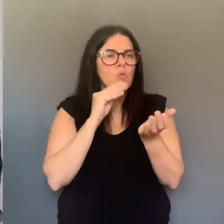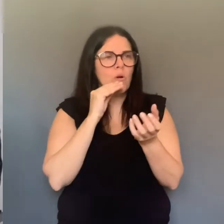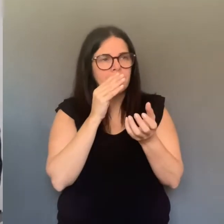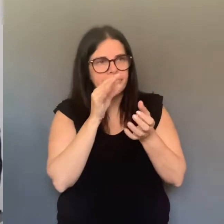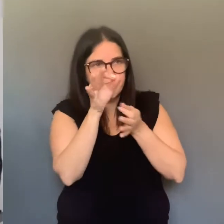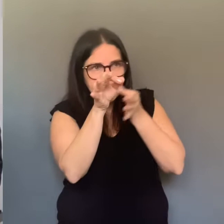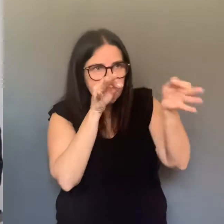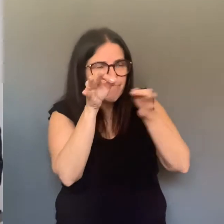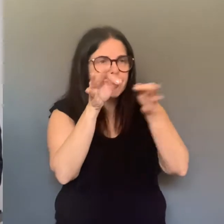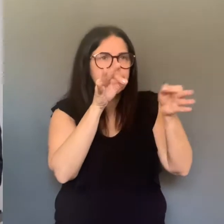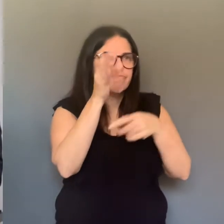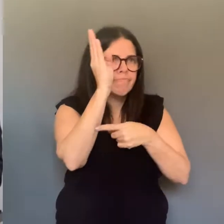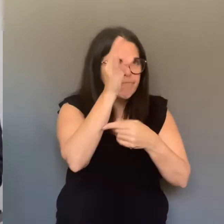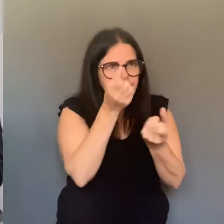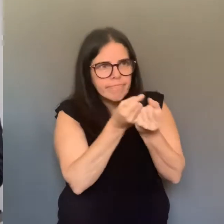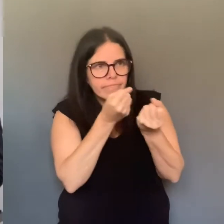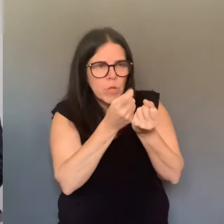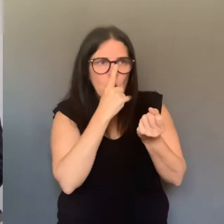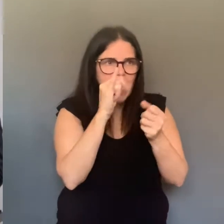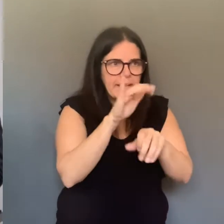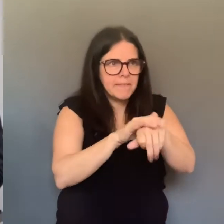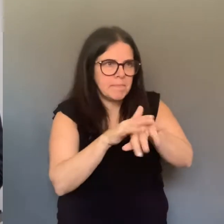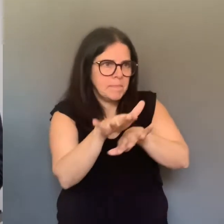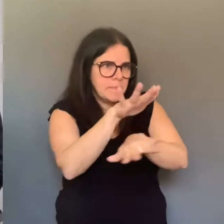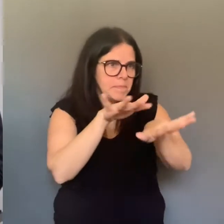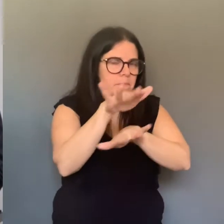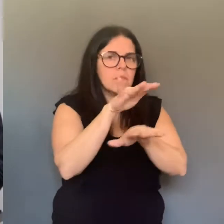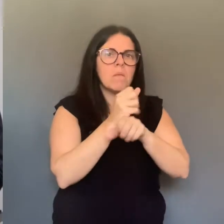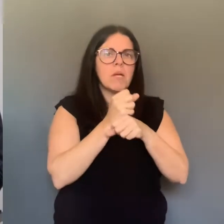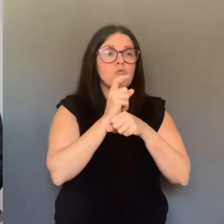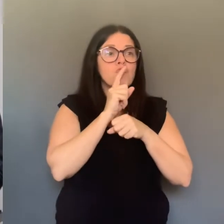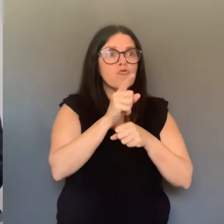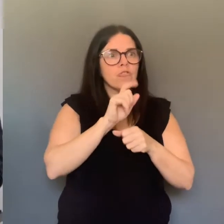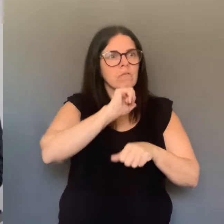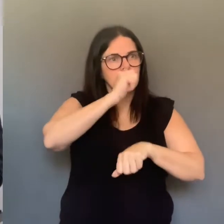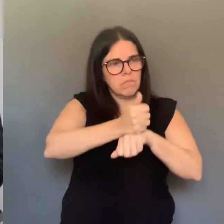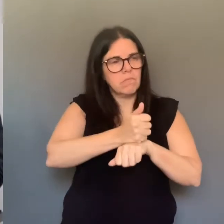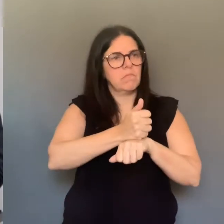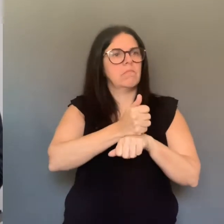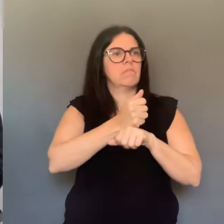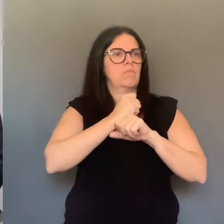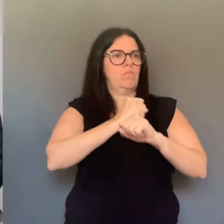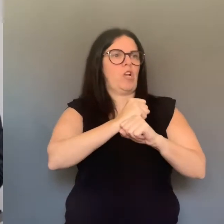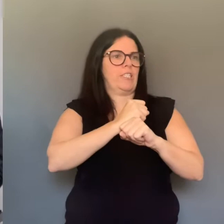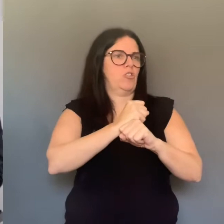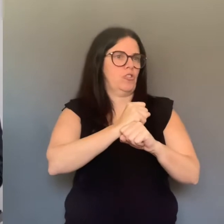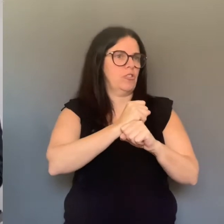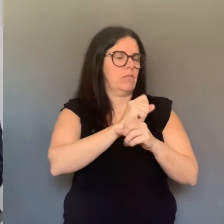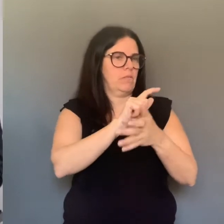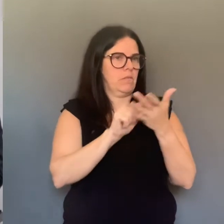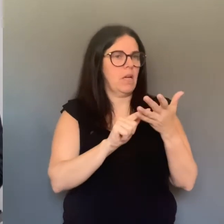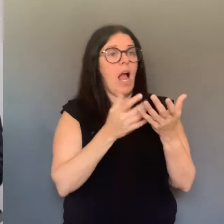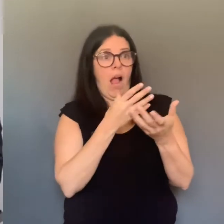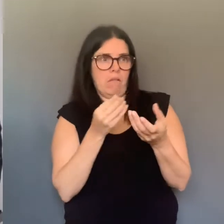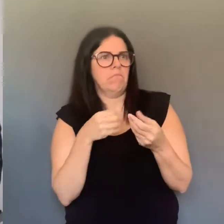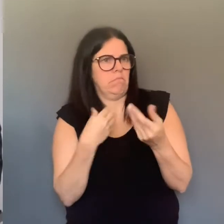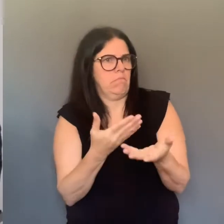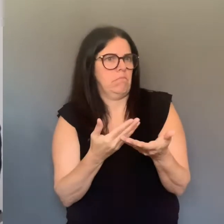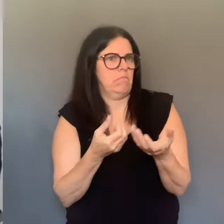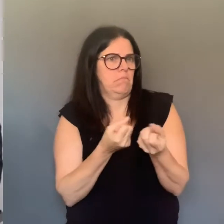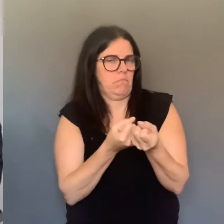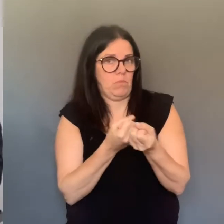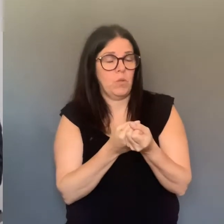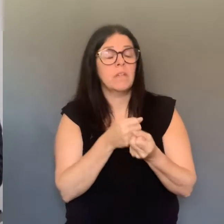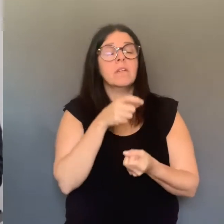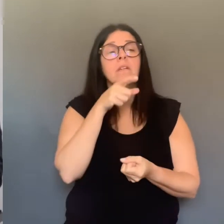support to these facilities in ensuring that all those infection prevention and control measures are in place, and we continue to provide support to them. When